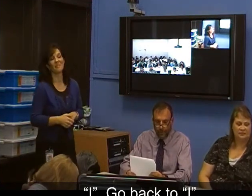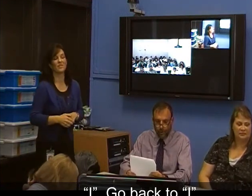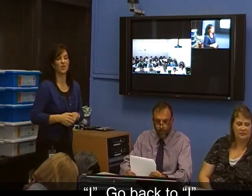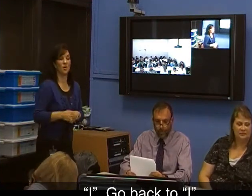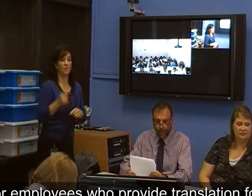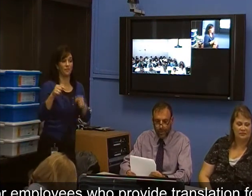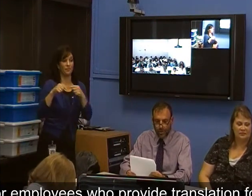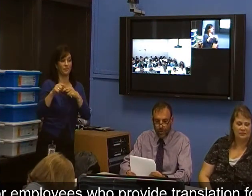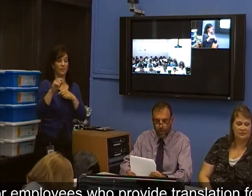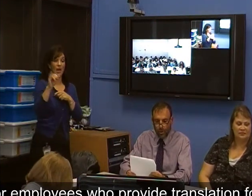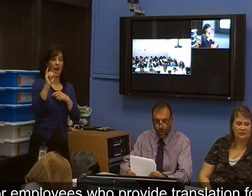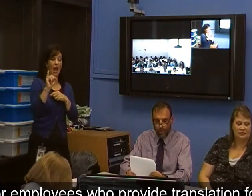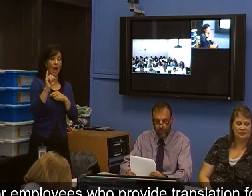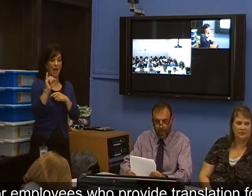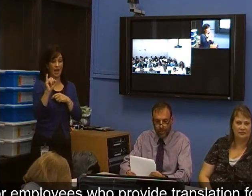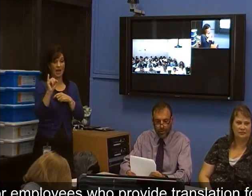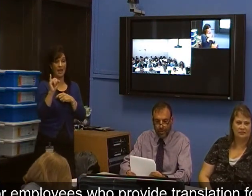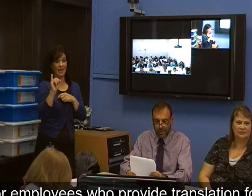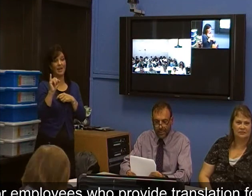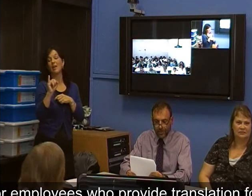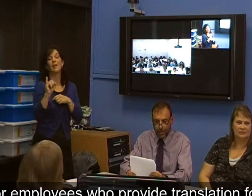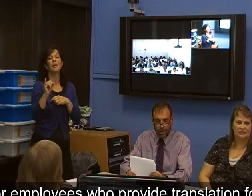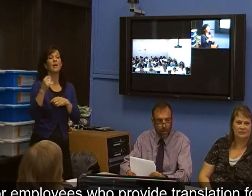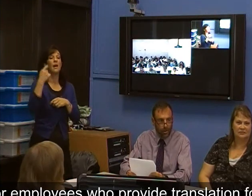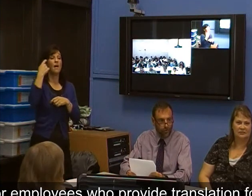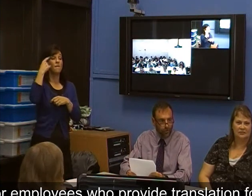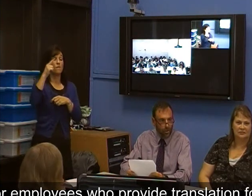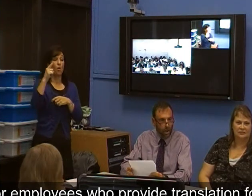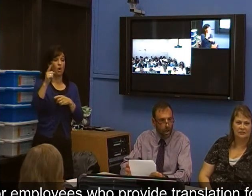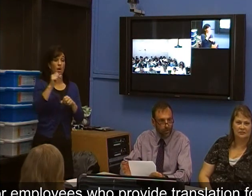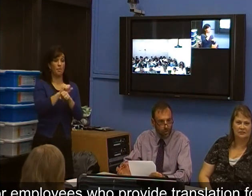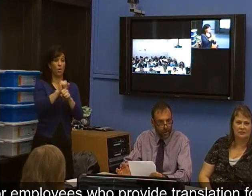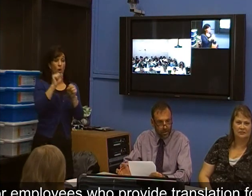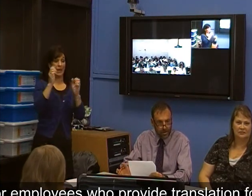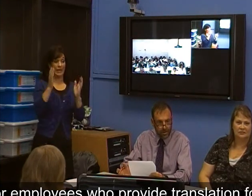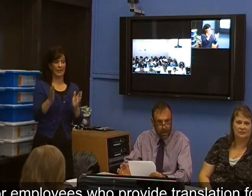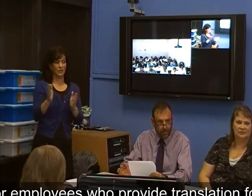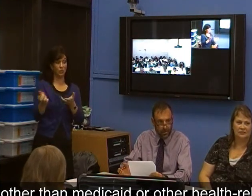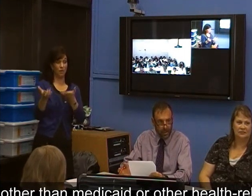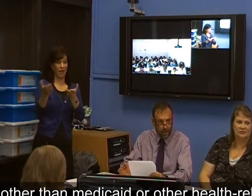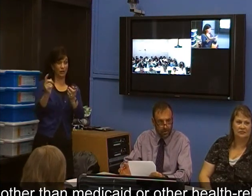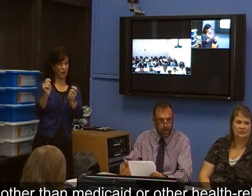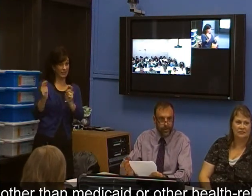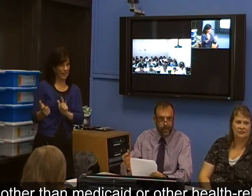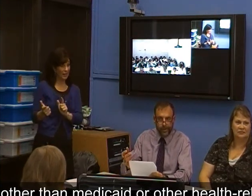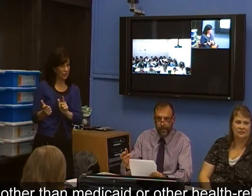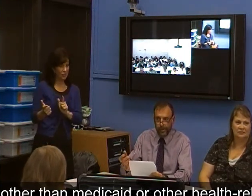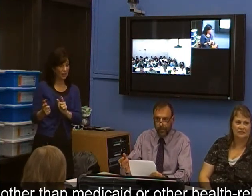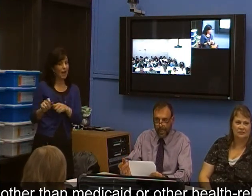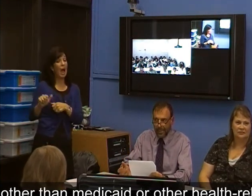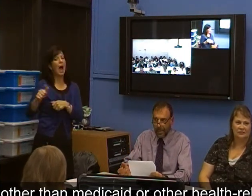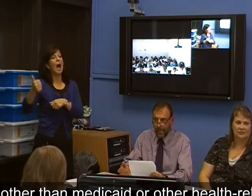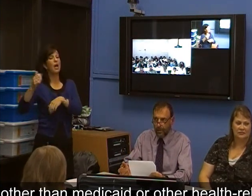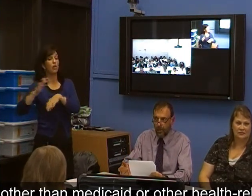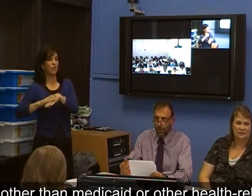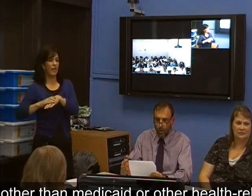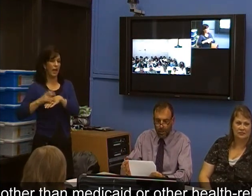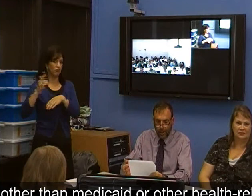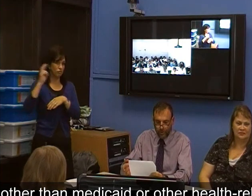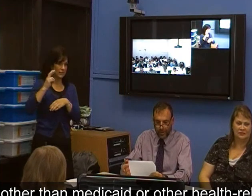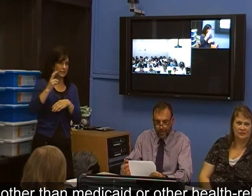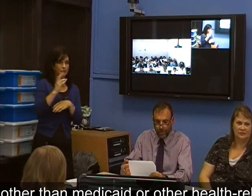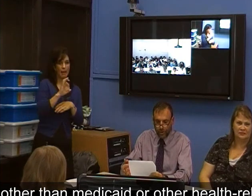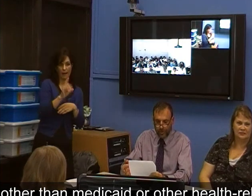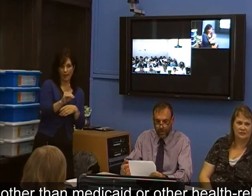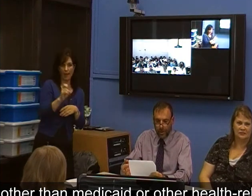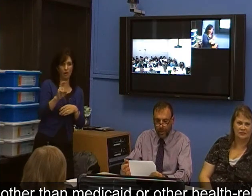For employees who provide translation for other reasons other than Medicaid or